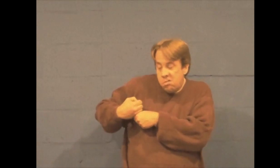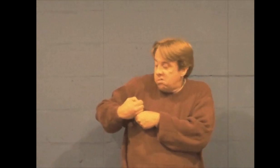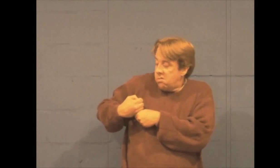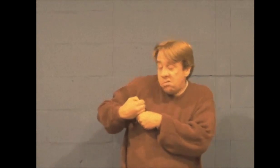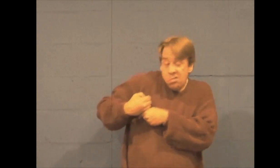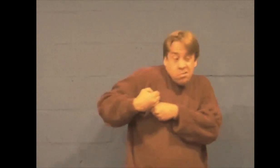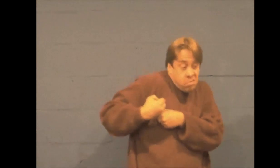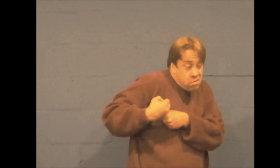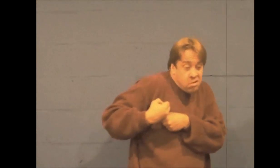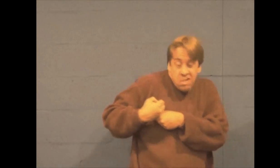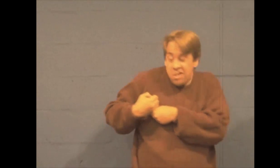shoulder.